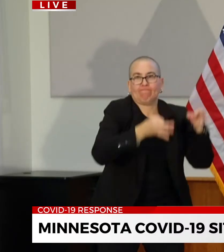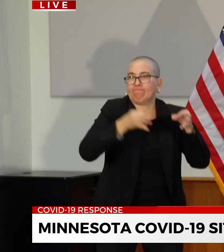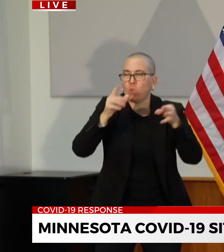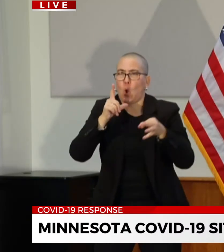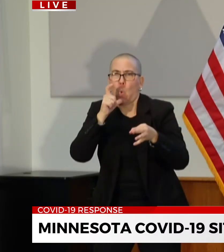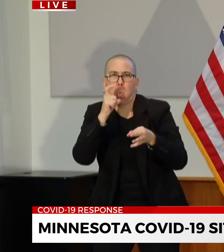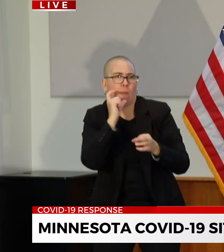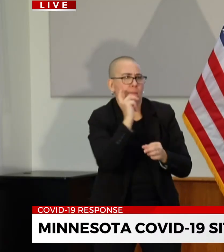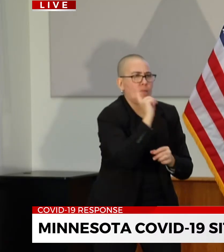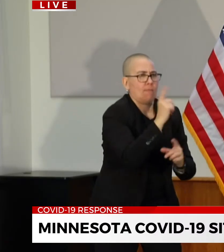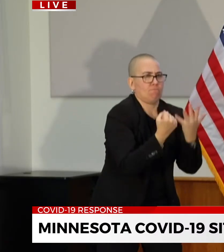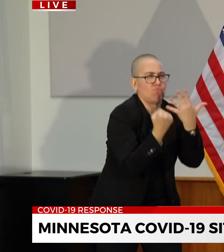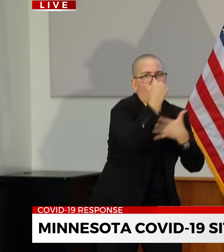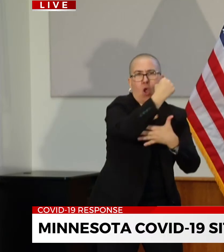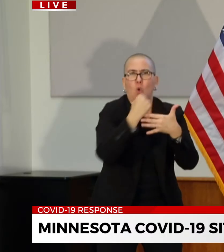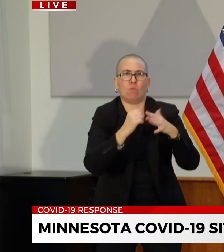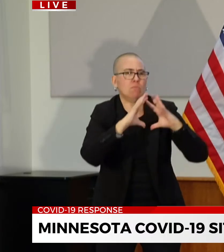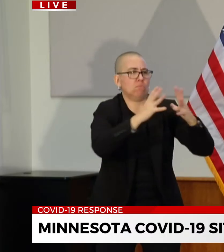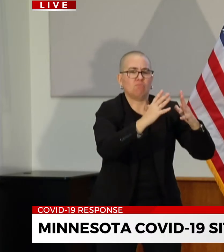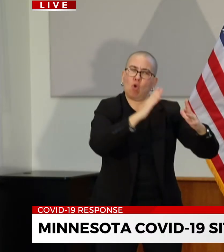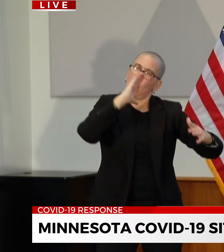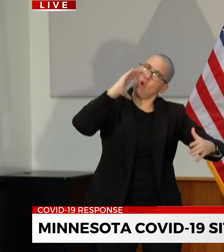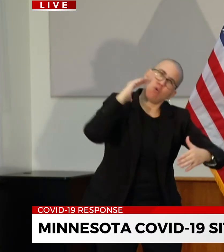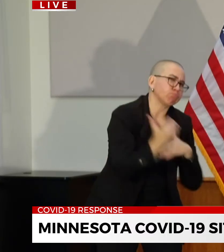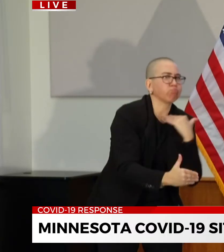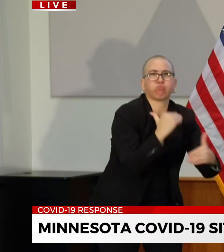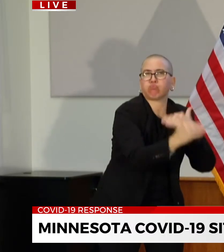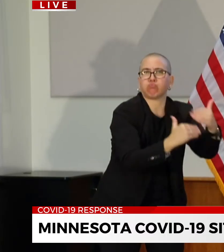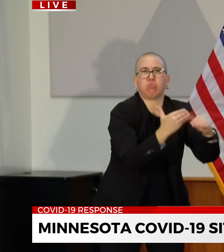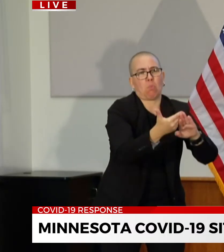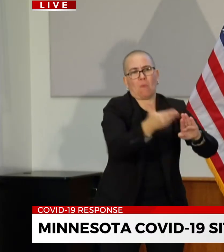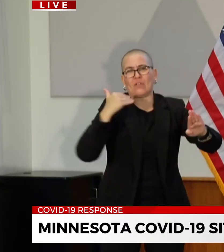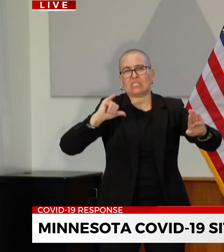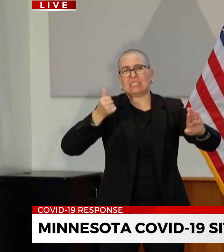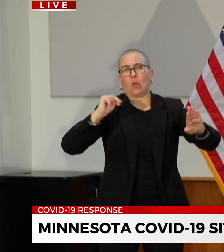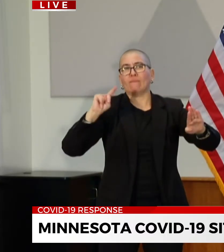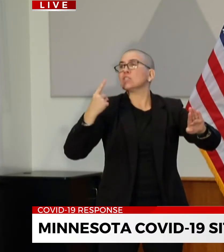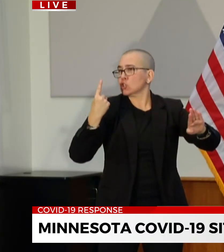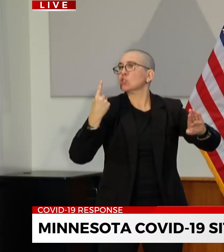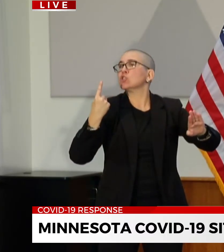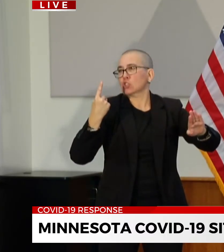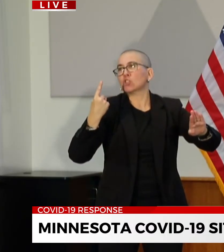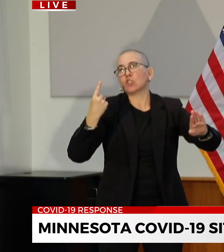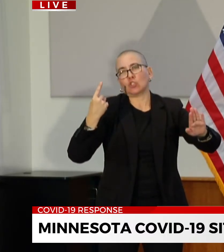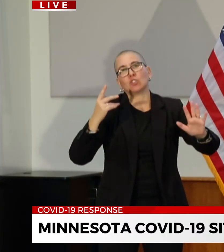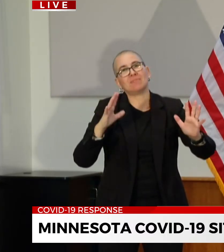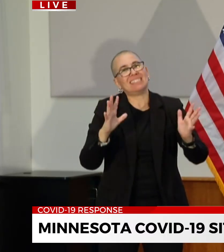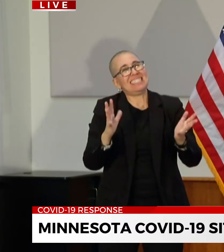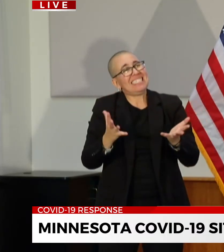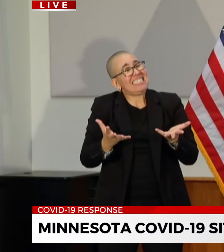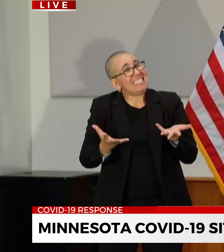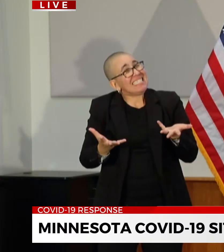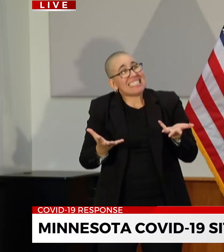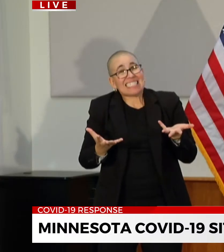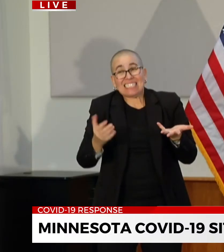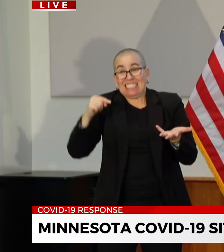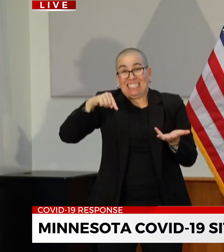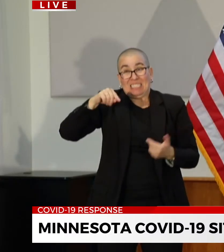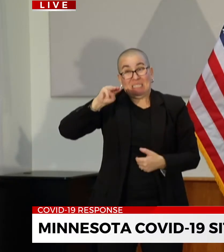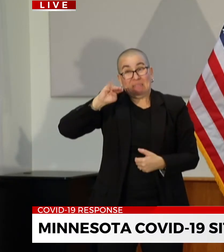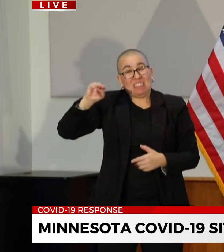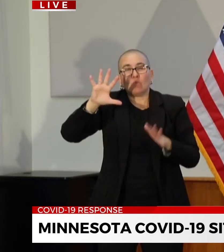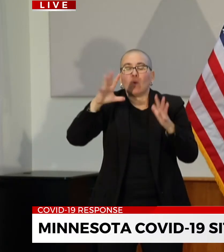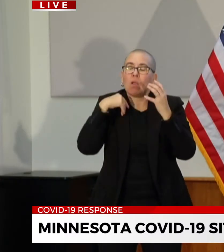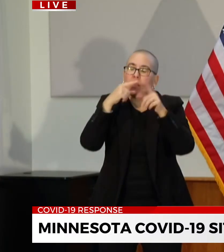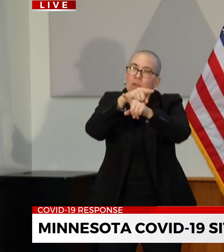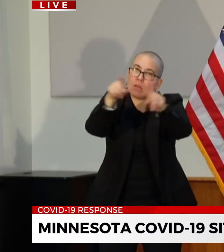probably start rolling those out prior to that. But I think most Minnesotans need to understand trying to get the number of vaccinations